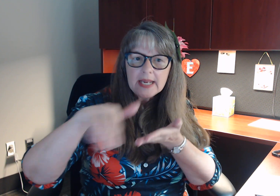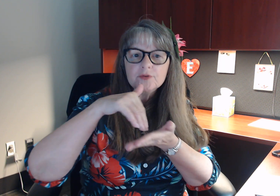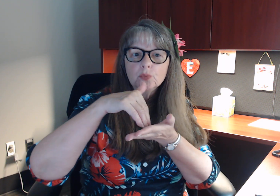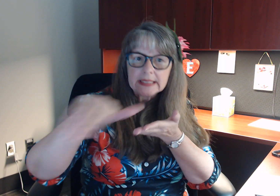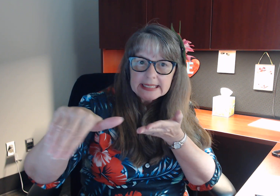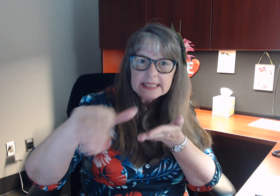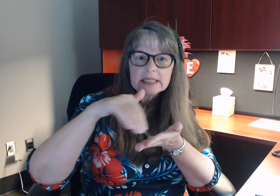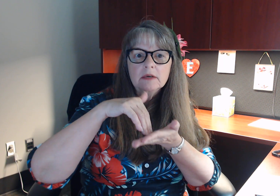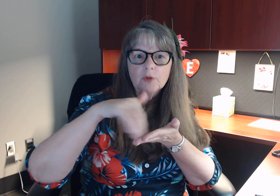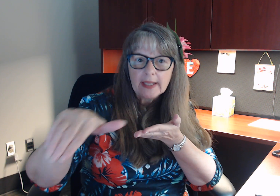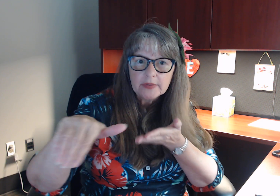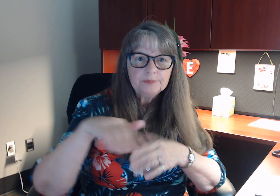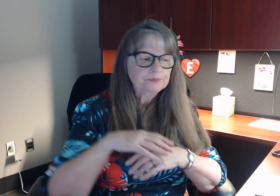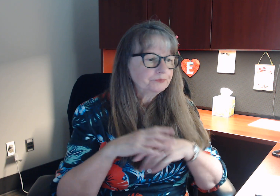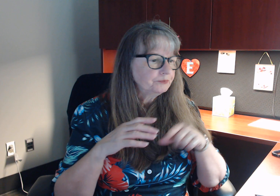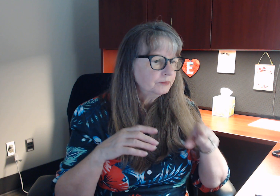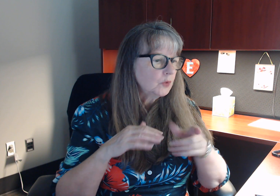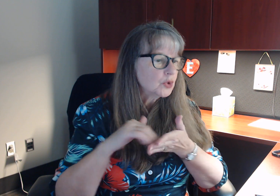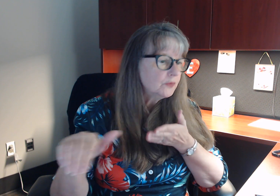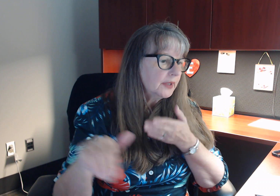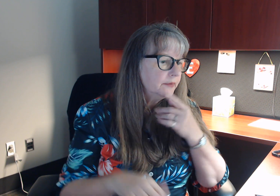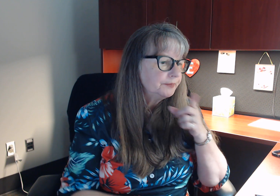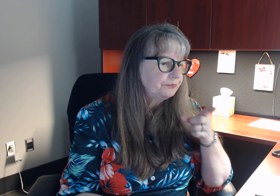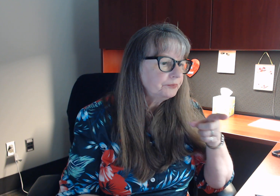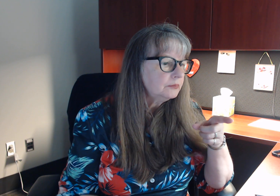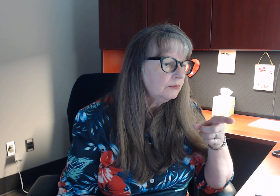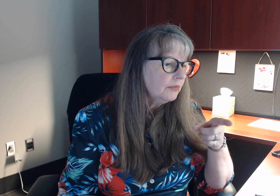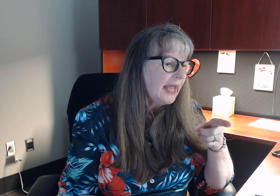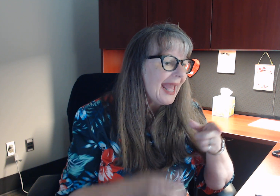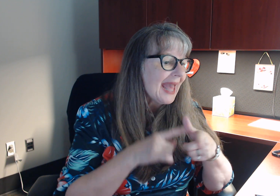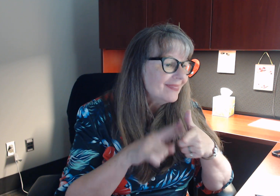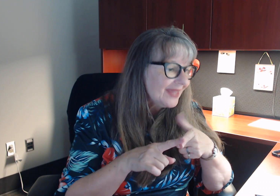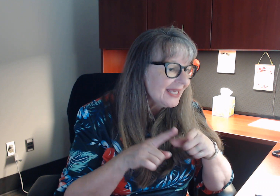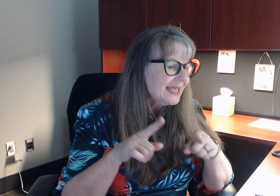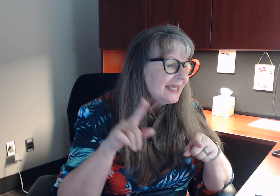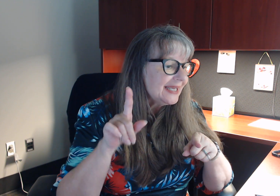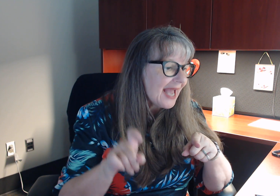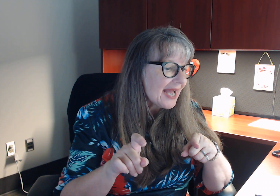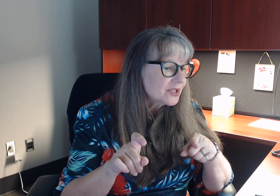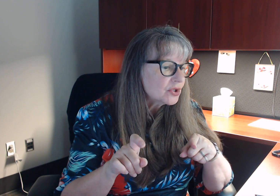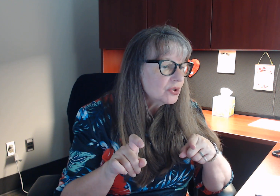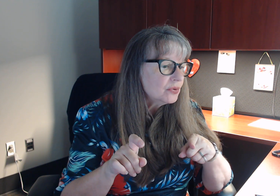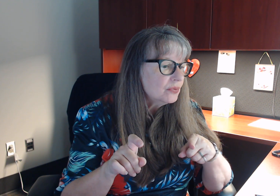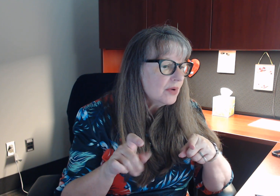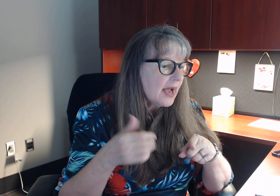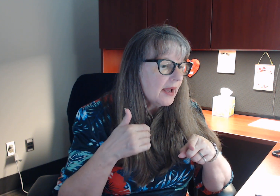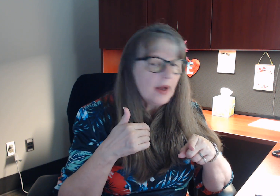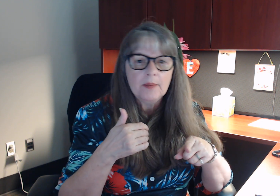waived, released, forgiven, or to forgive, and then he has to